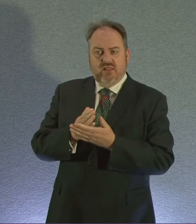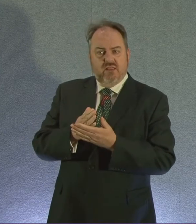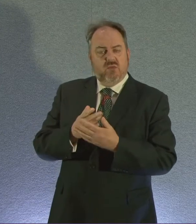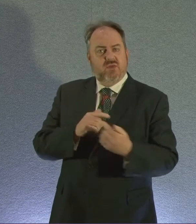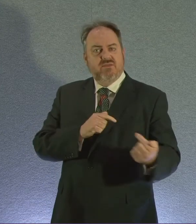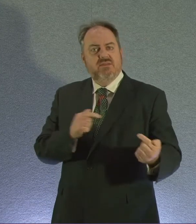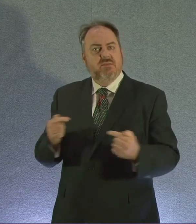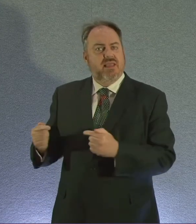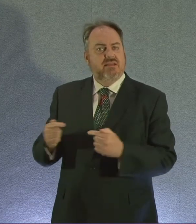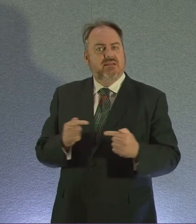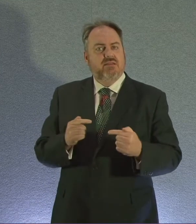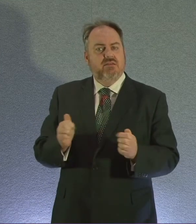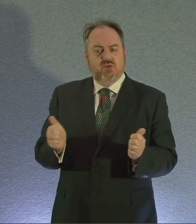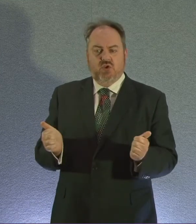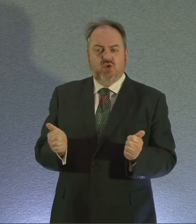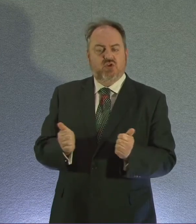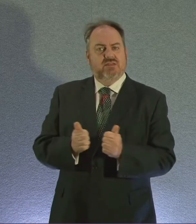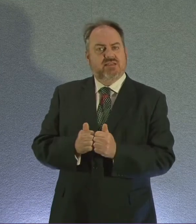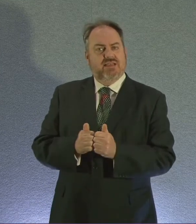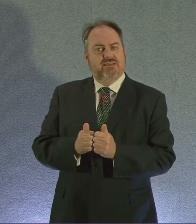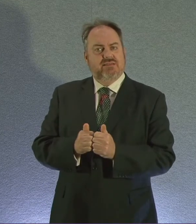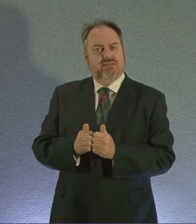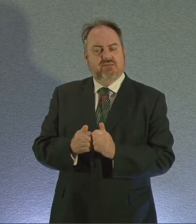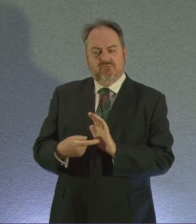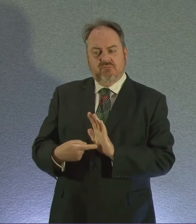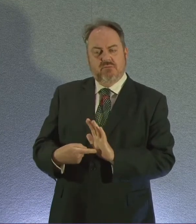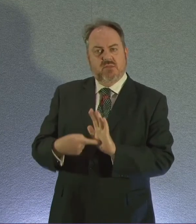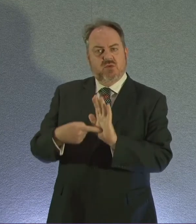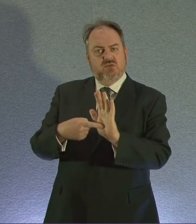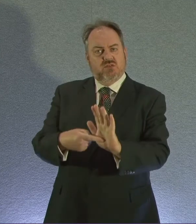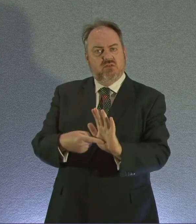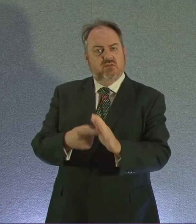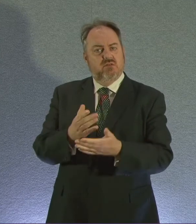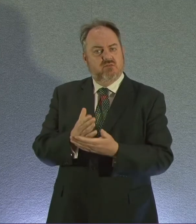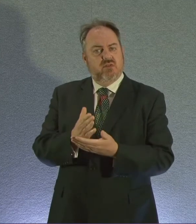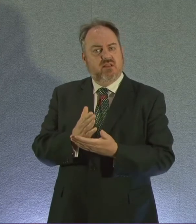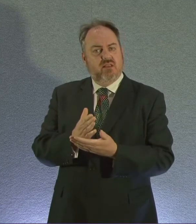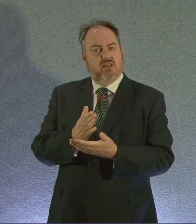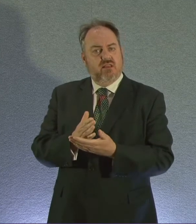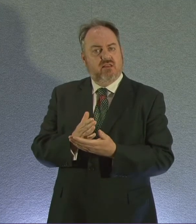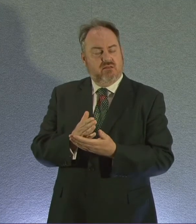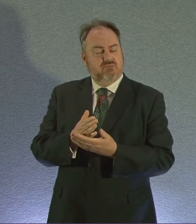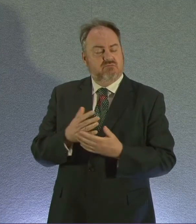was pleased that the Scottish Government had built in